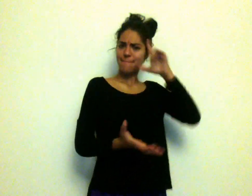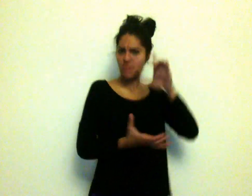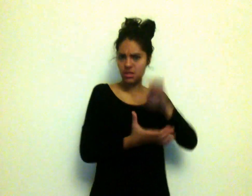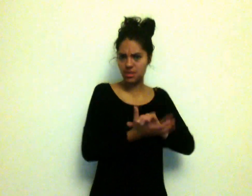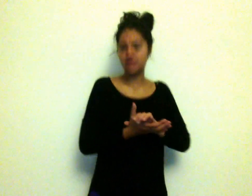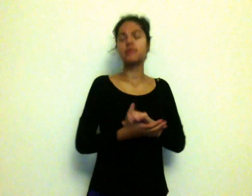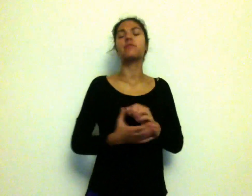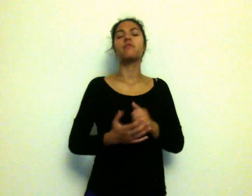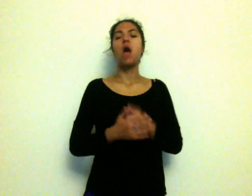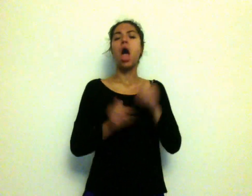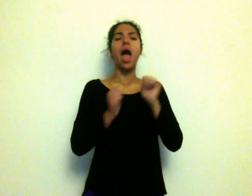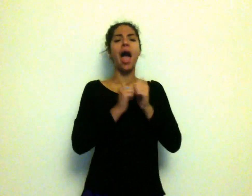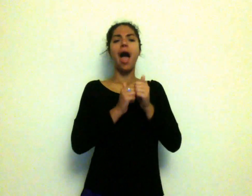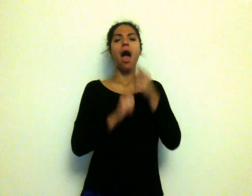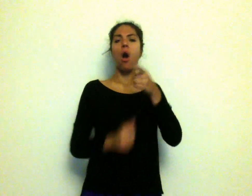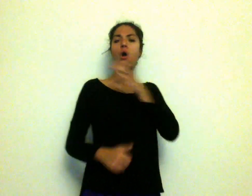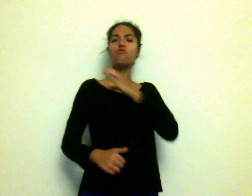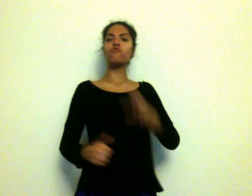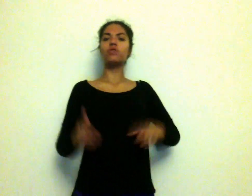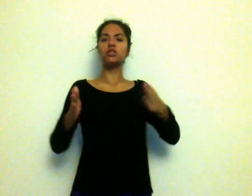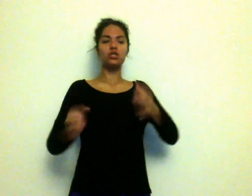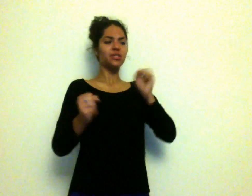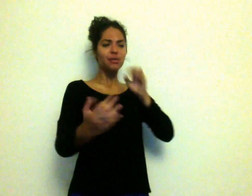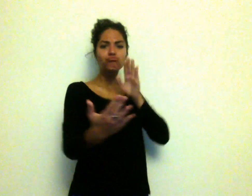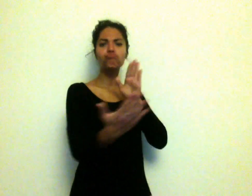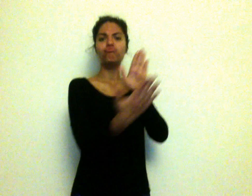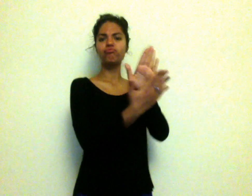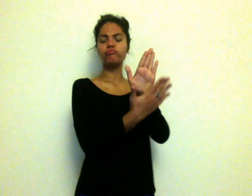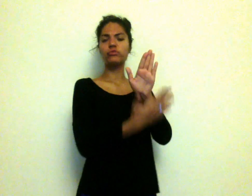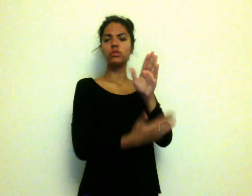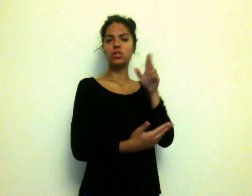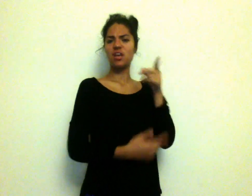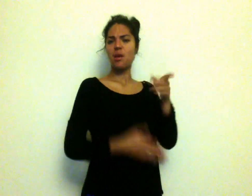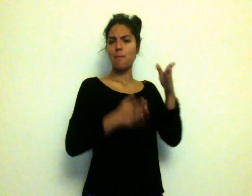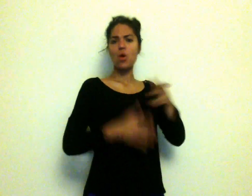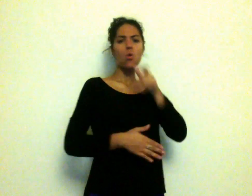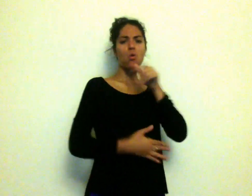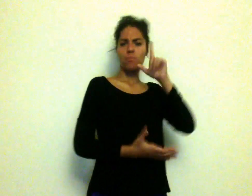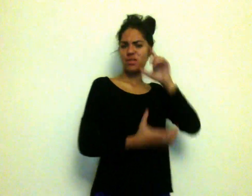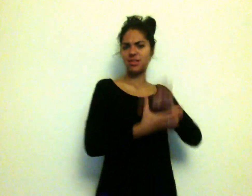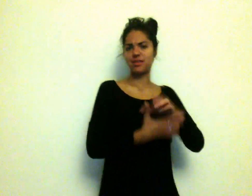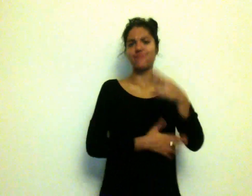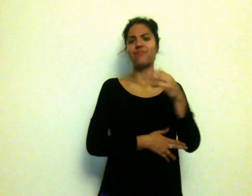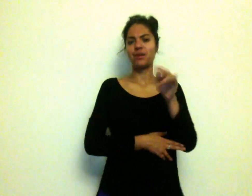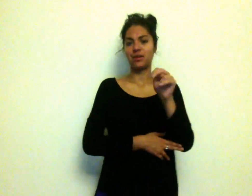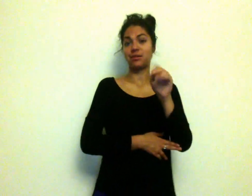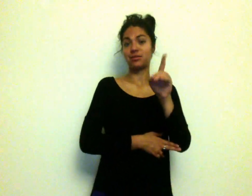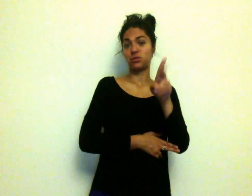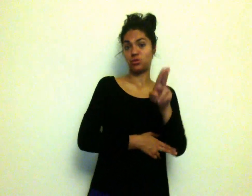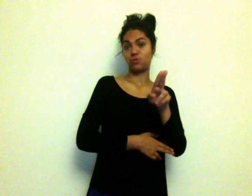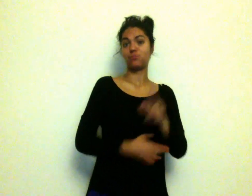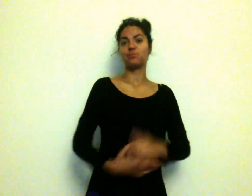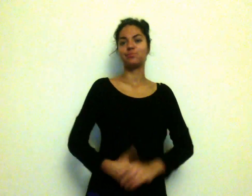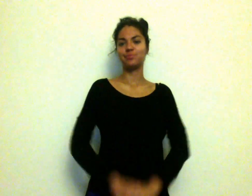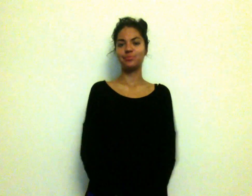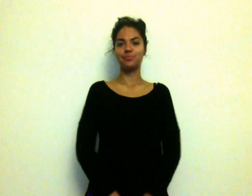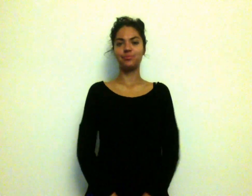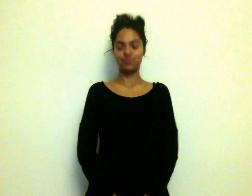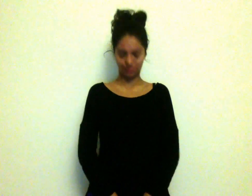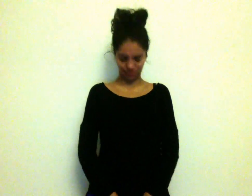a Christian reach out to a Hindu? Here's Ravi with a message entitled The Spurious Glitter of Pantheism. I was